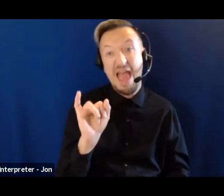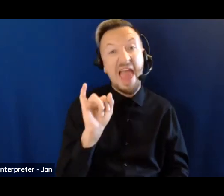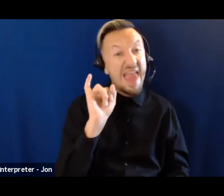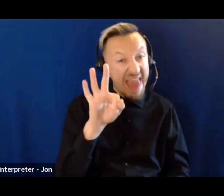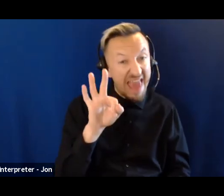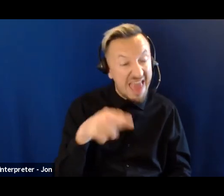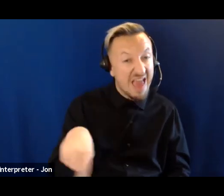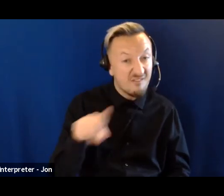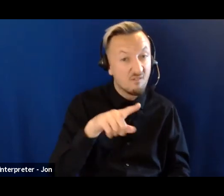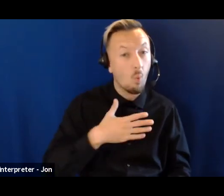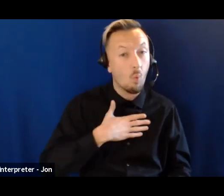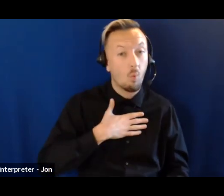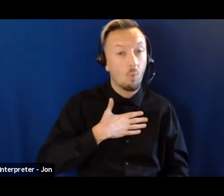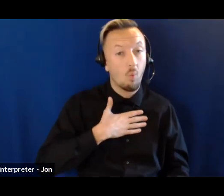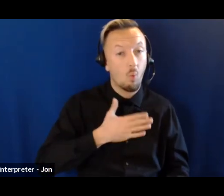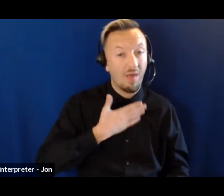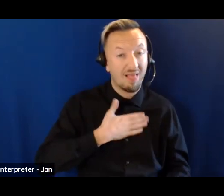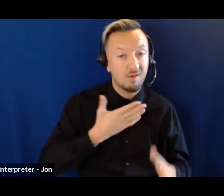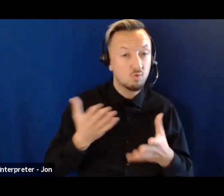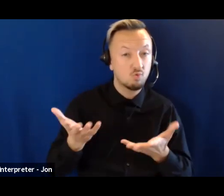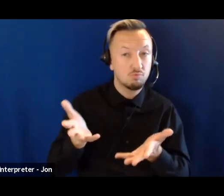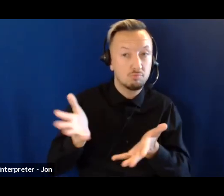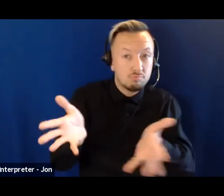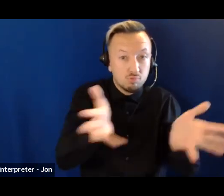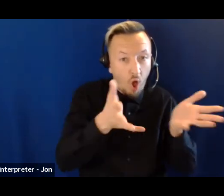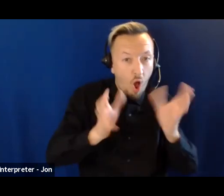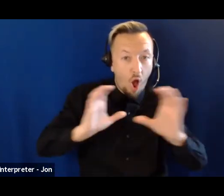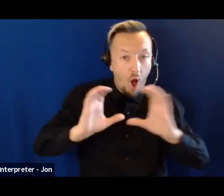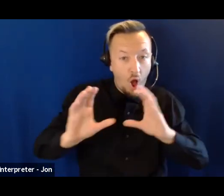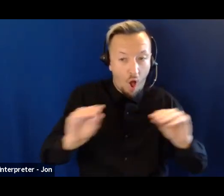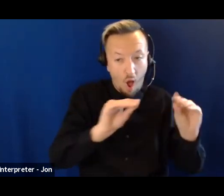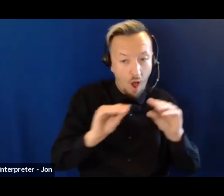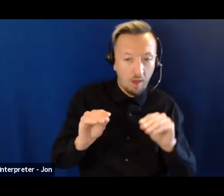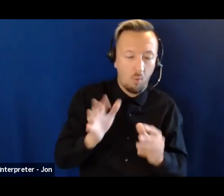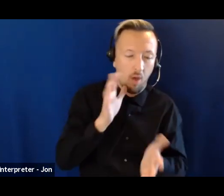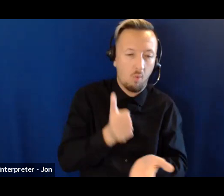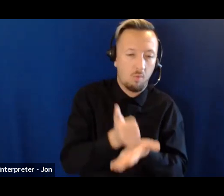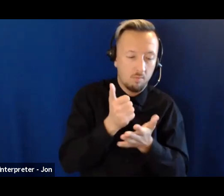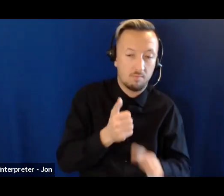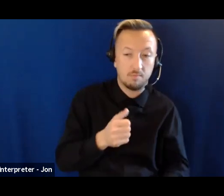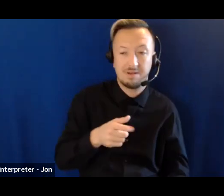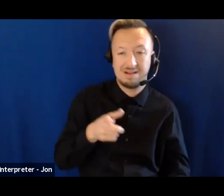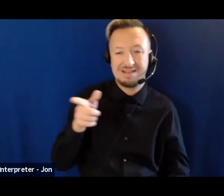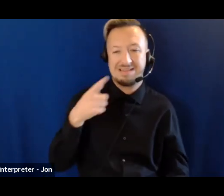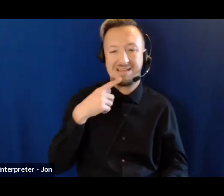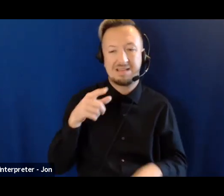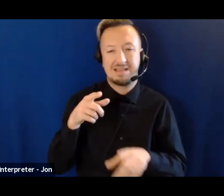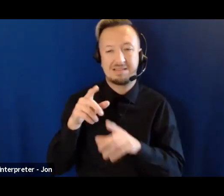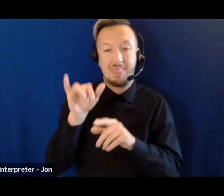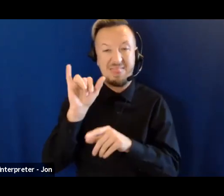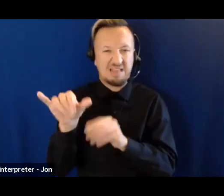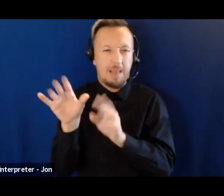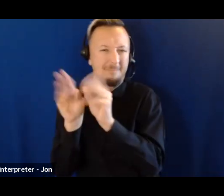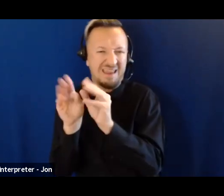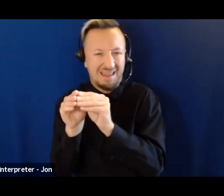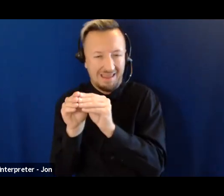you know. Yeah, and it looks like somebody did put on here that it will be a meeting format, not a webinar format, so you'll be